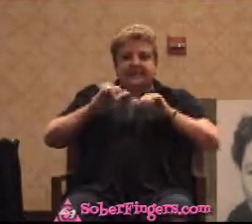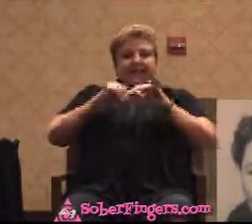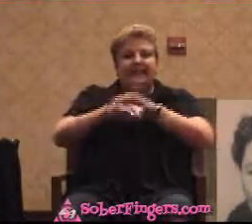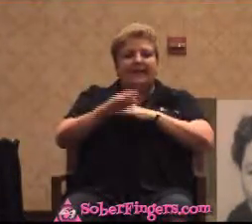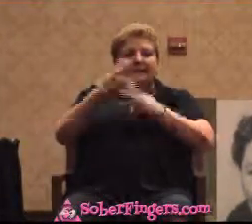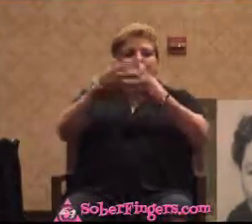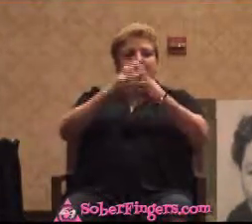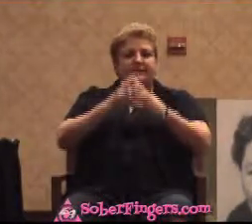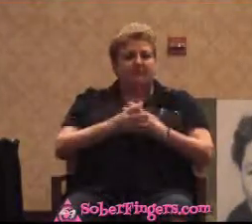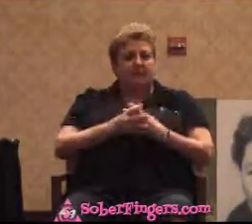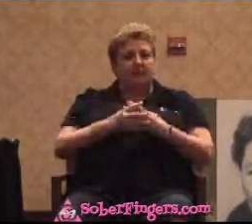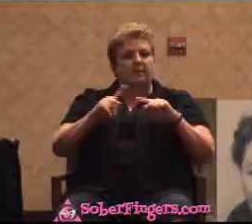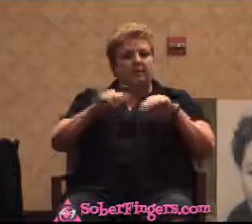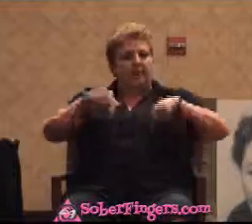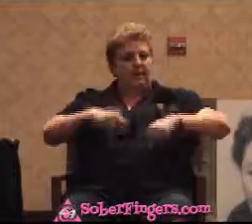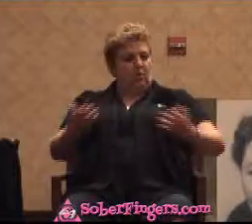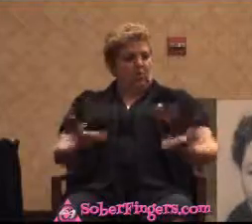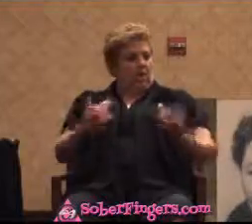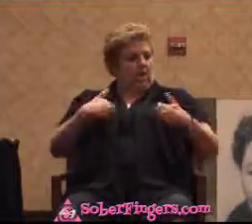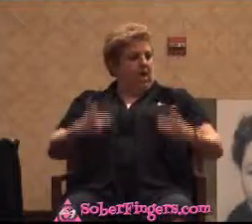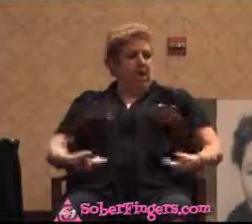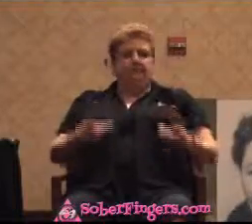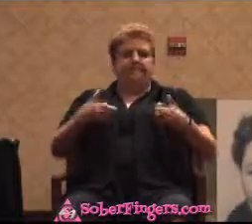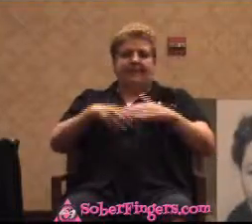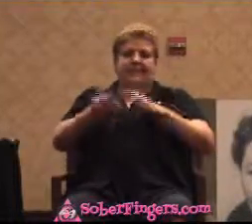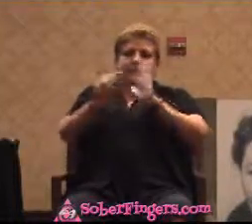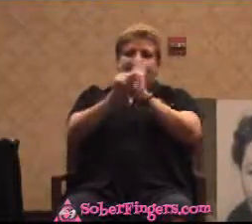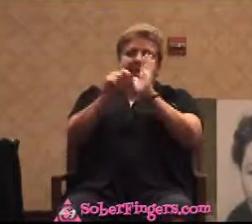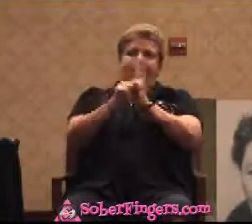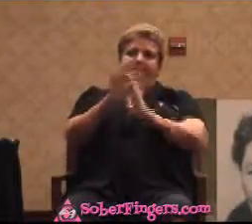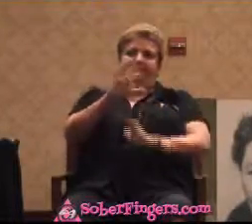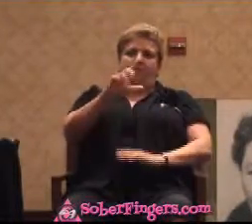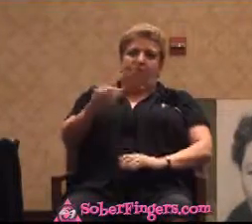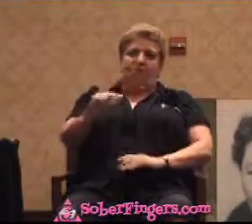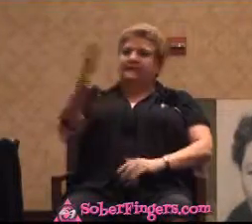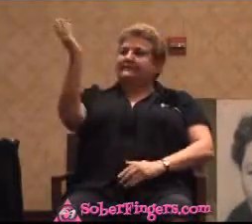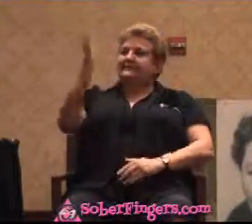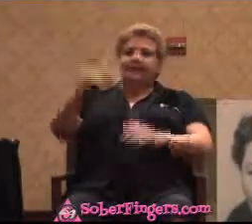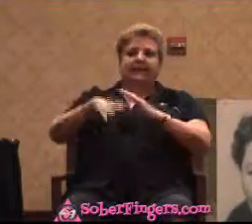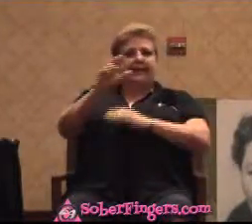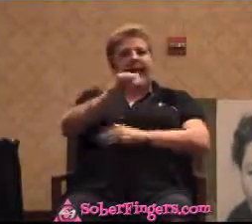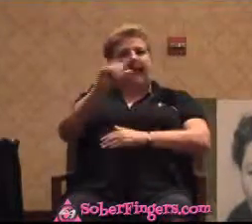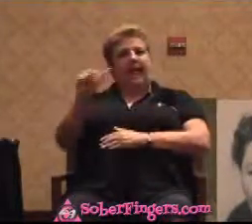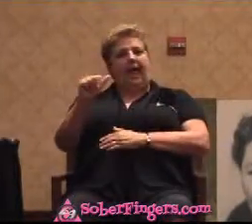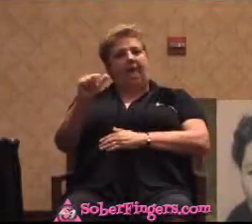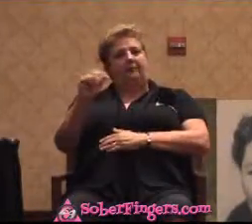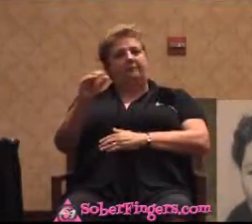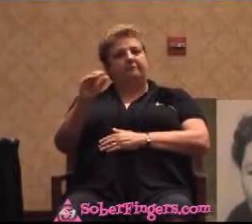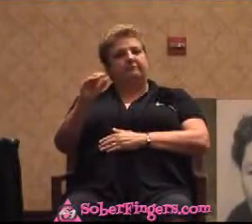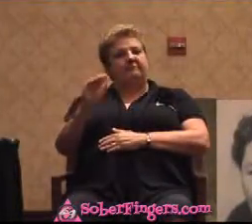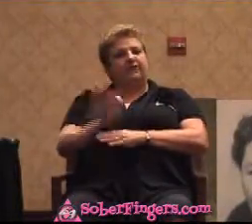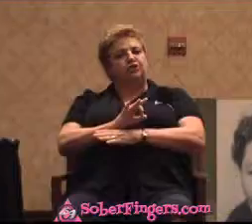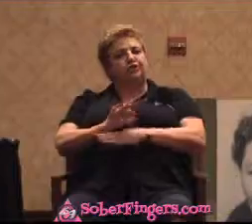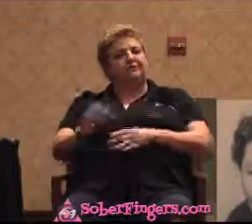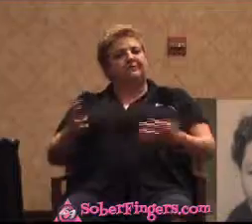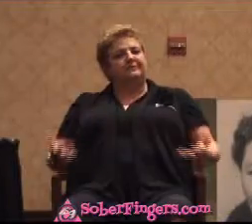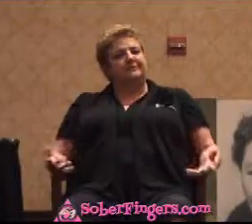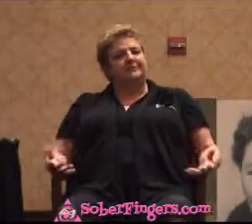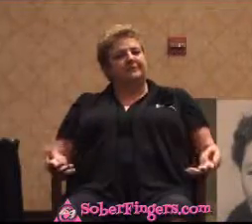I am in Tampa, Florida, speaking at an AA function. You know why I'm here and why he's there? I know